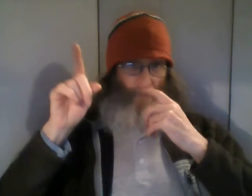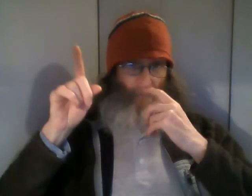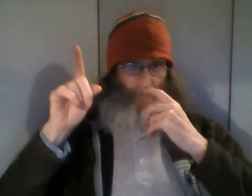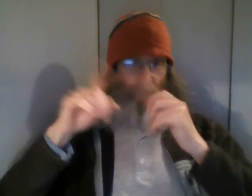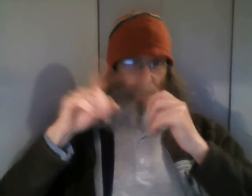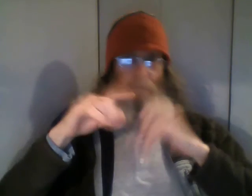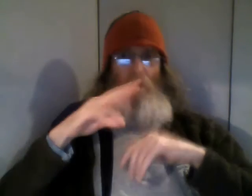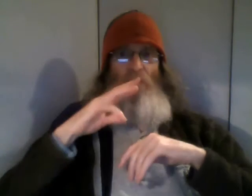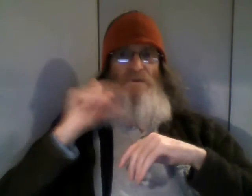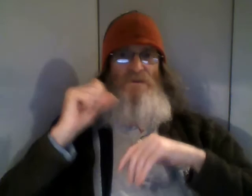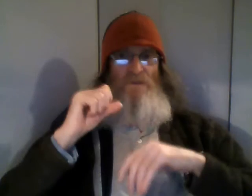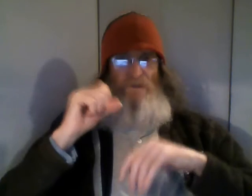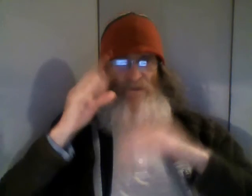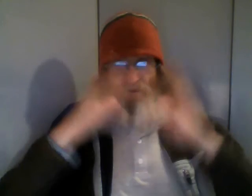Fitted. And this little angel must be